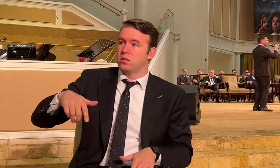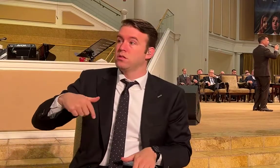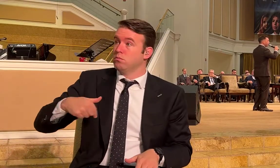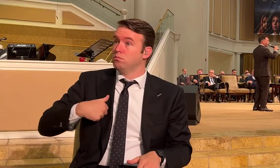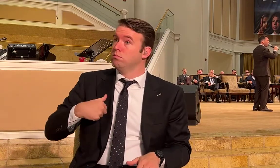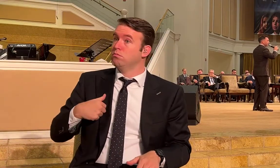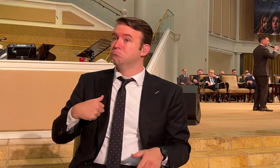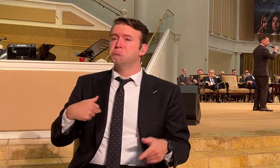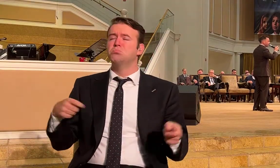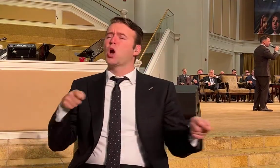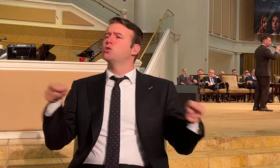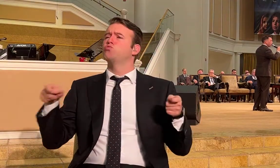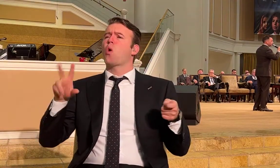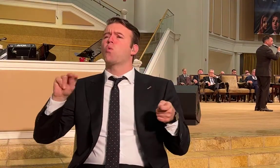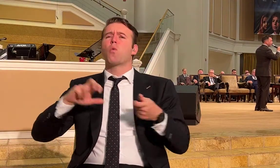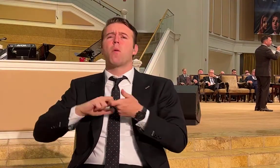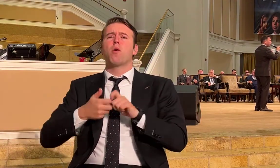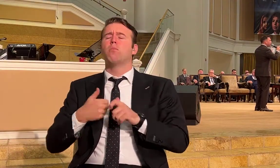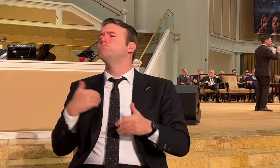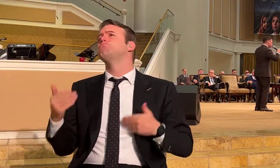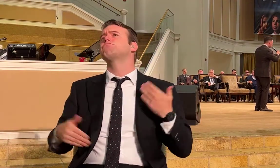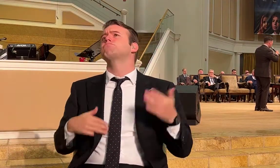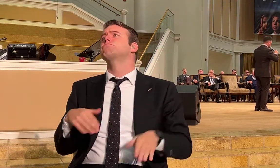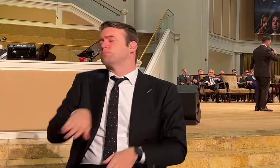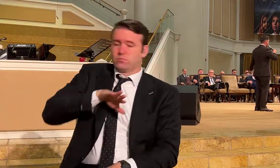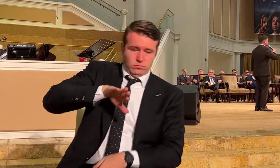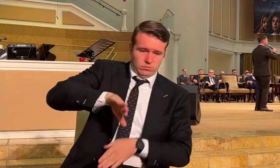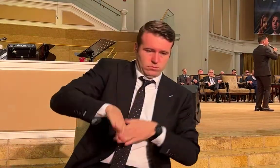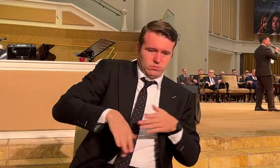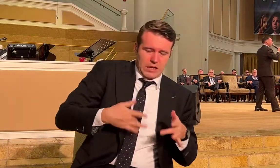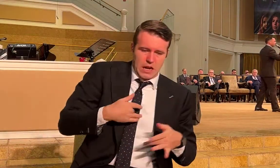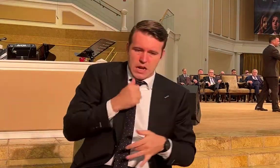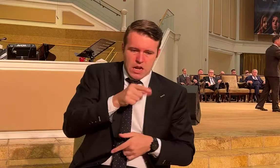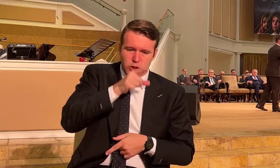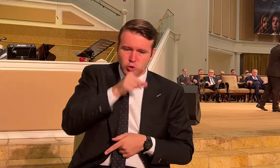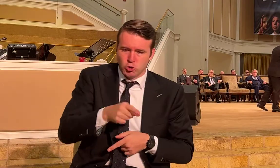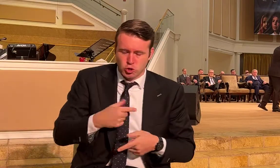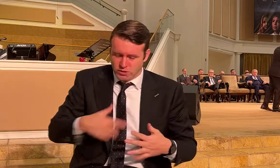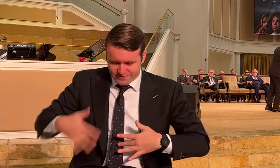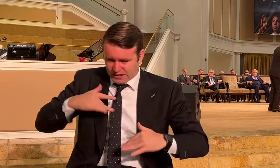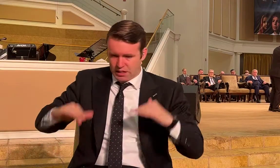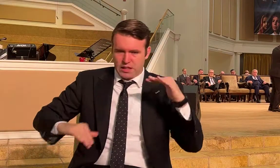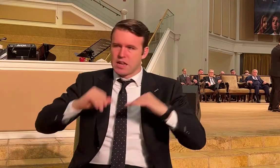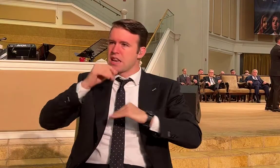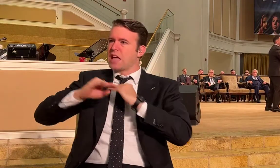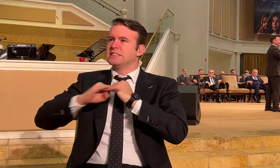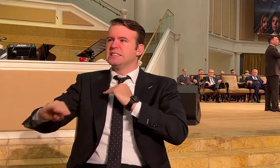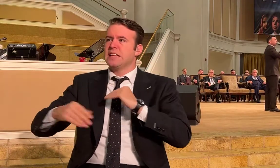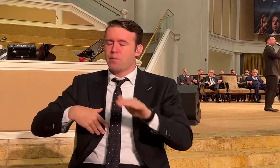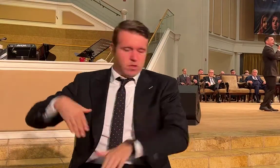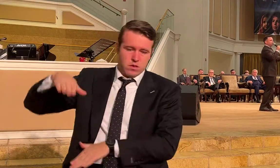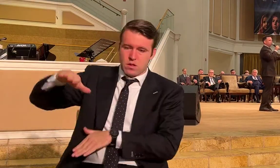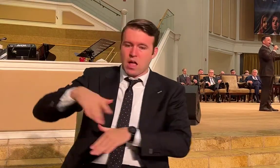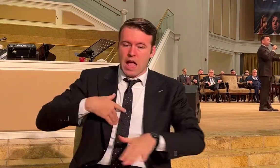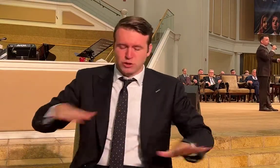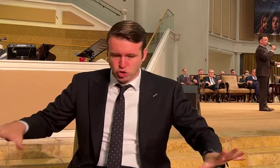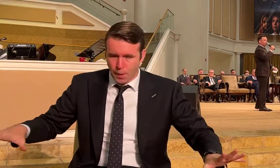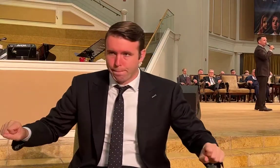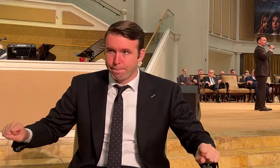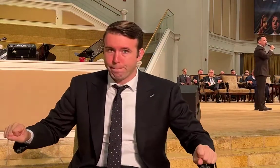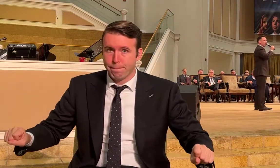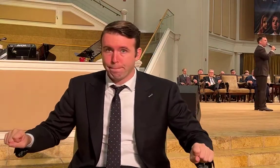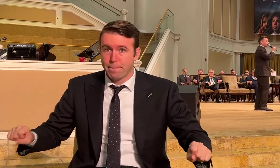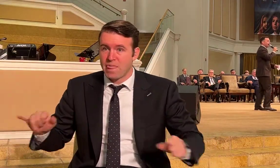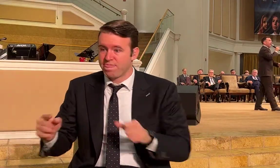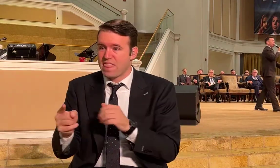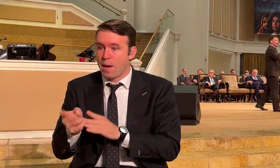control of my life until something caused me to become unsure. Something caused me to become unstable. I had to stop what I was doing